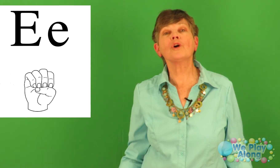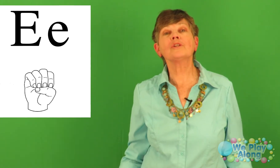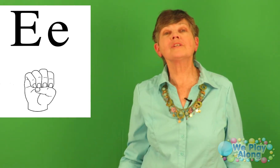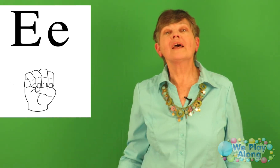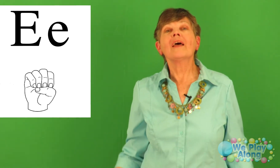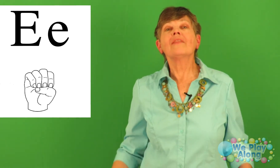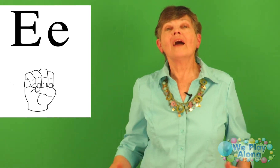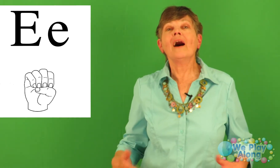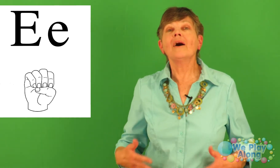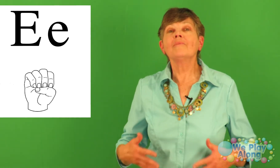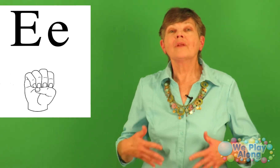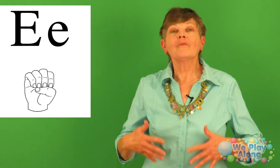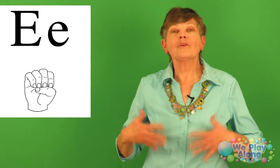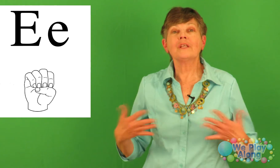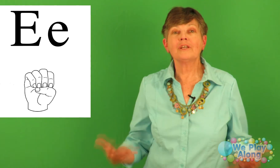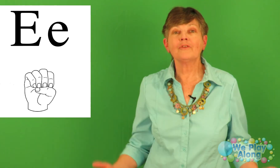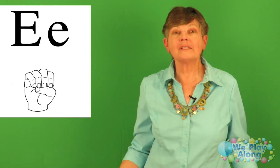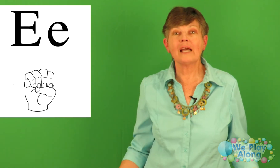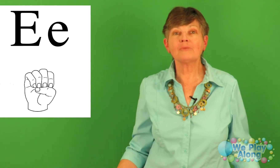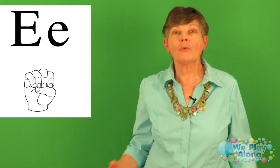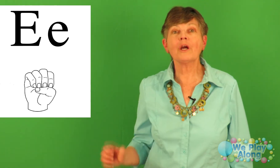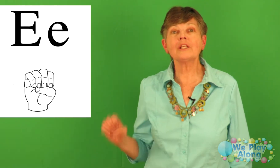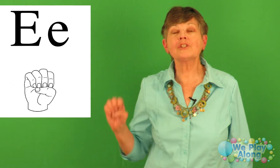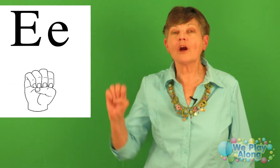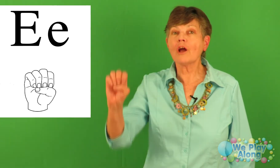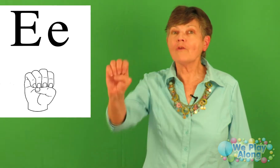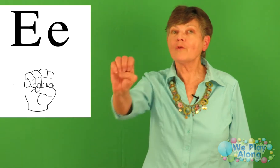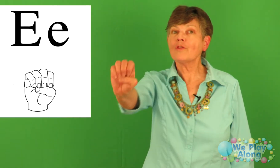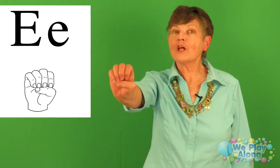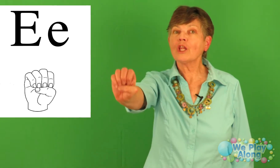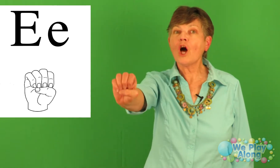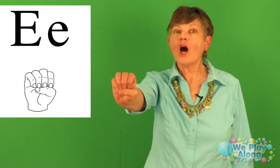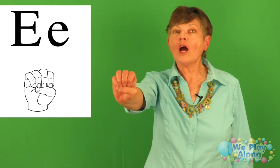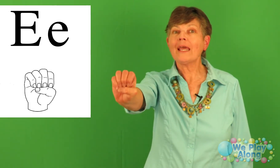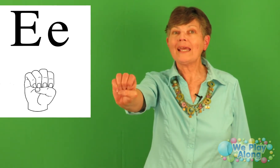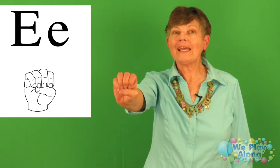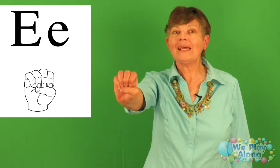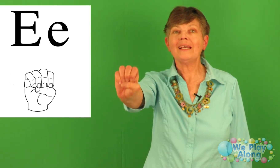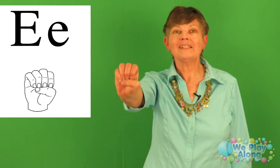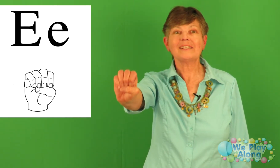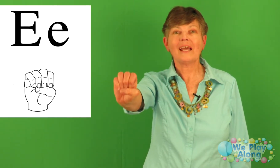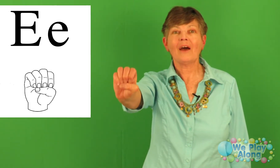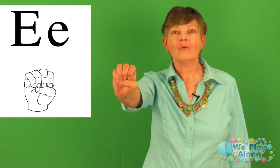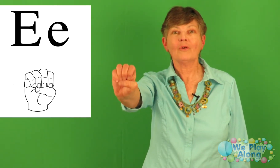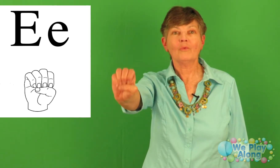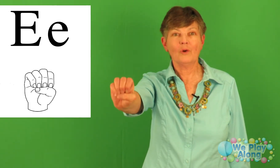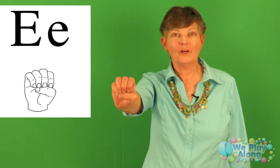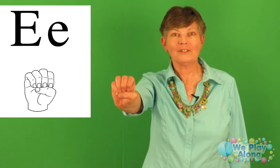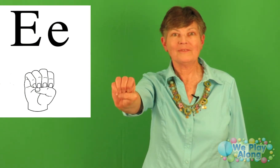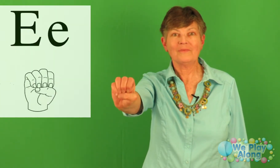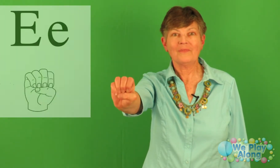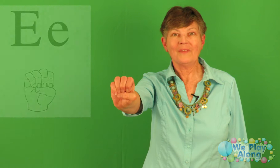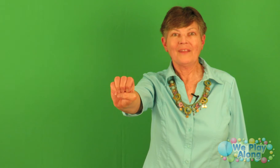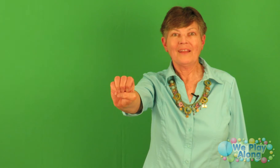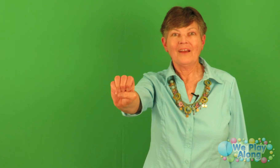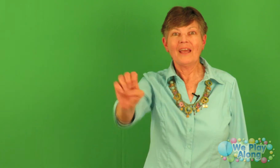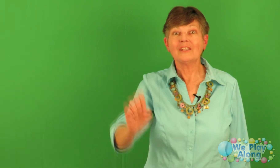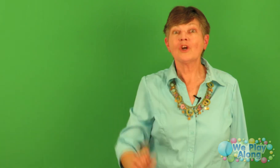words for the different sounds. But we're going to start off with the long E sound words. Okay, so